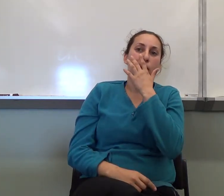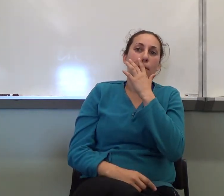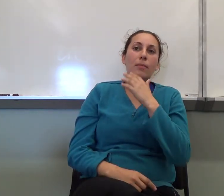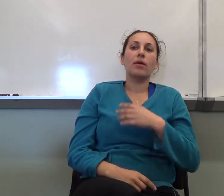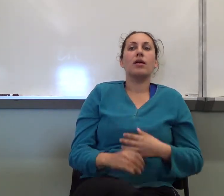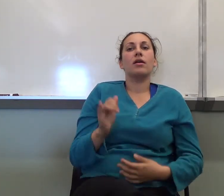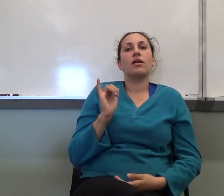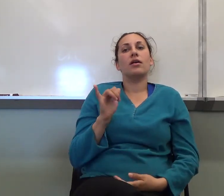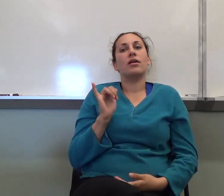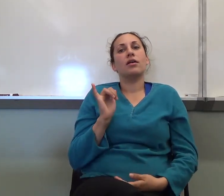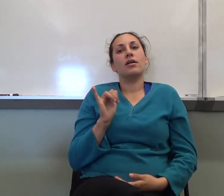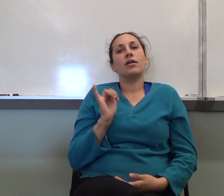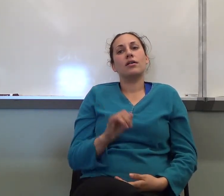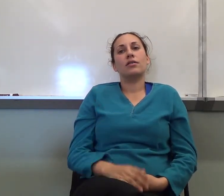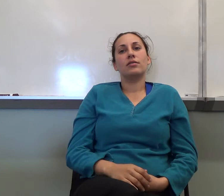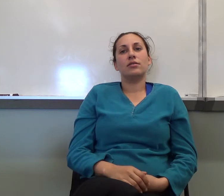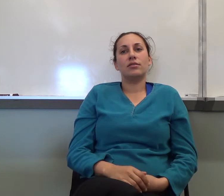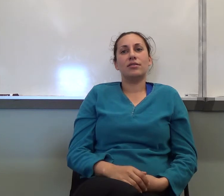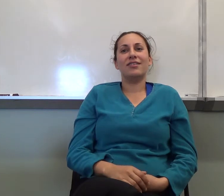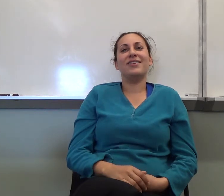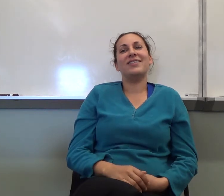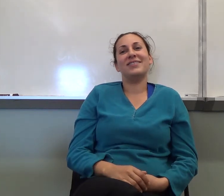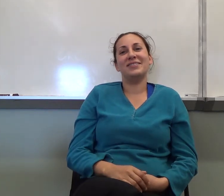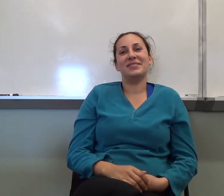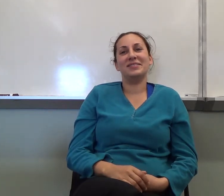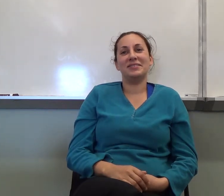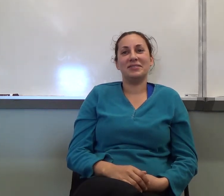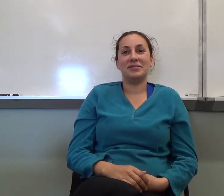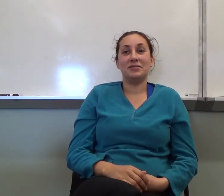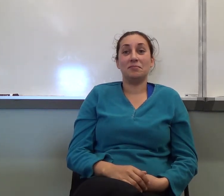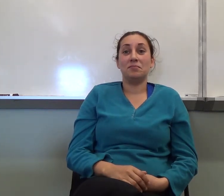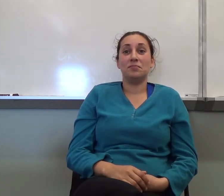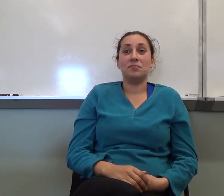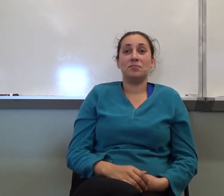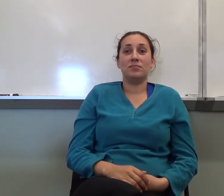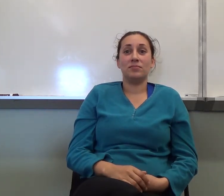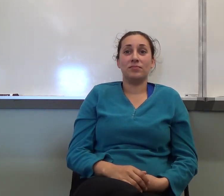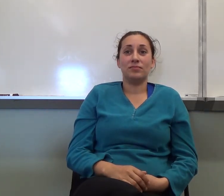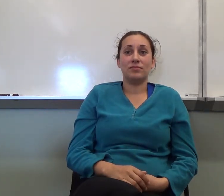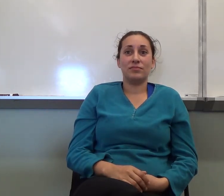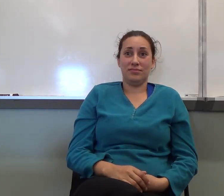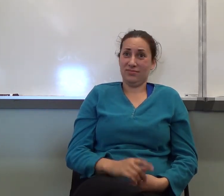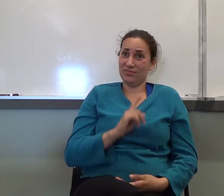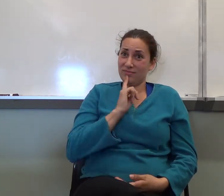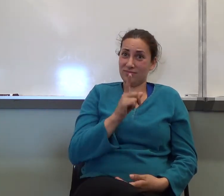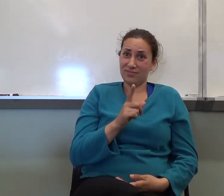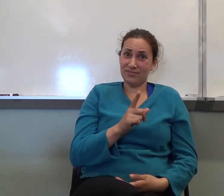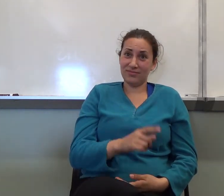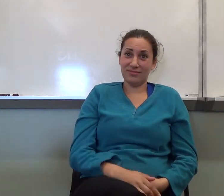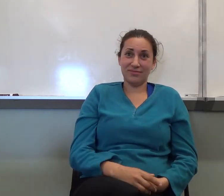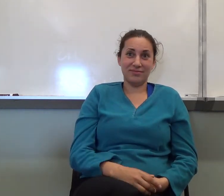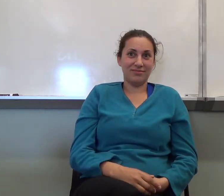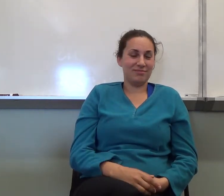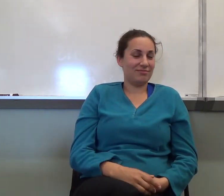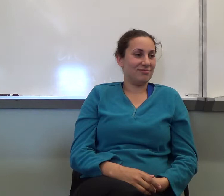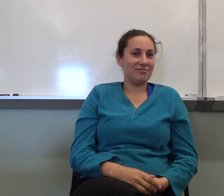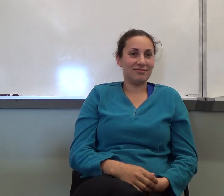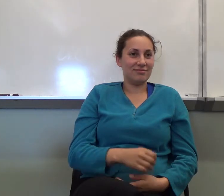Yeah, this is the amount right here. It's even got amount written there. This has to be the base. So let's set it up. Amount